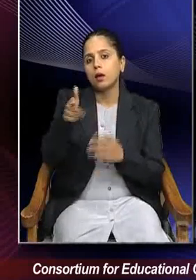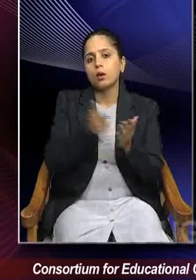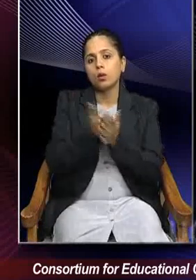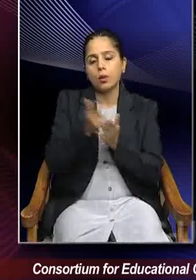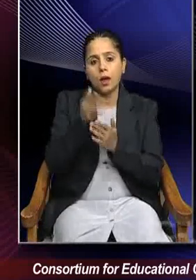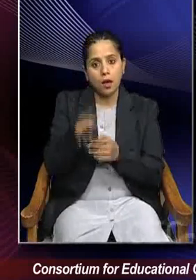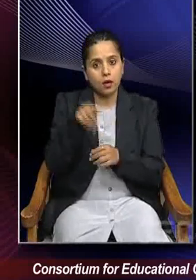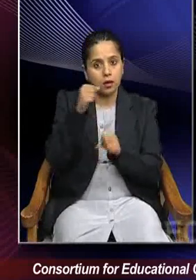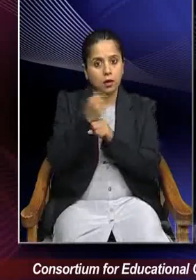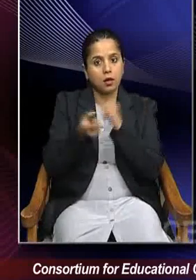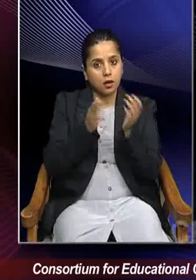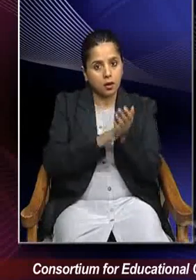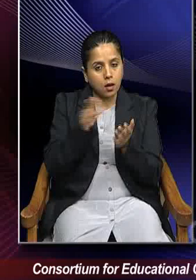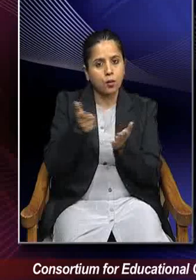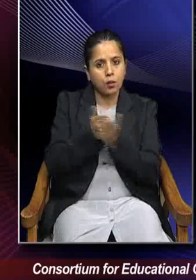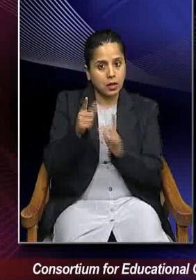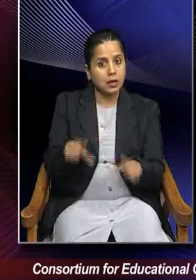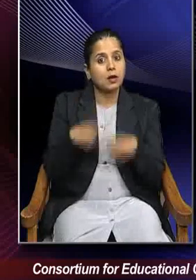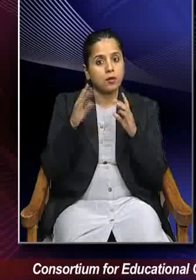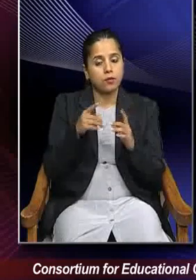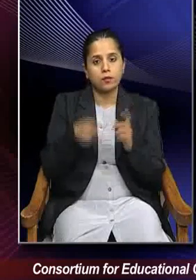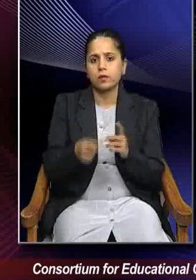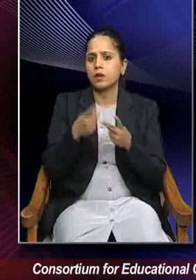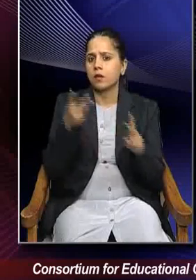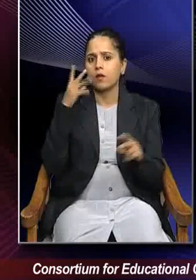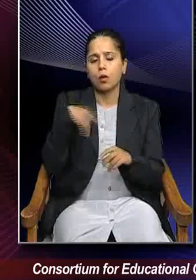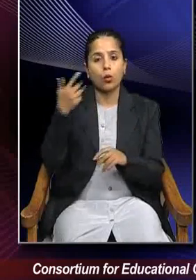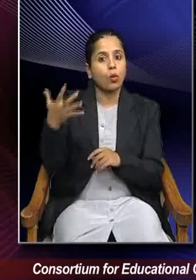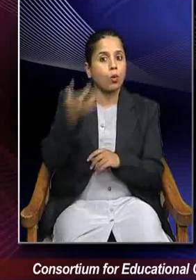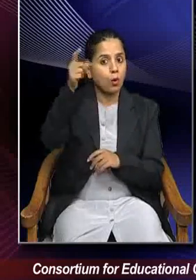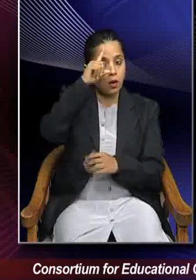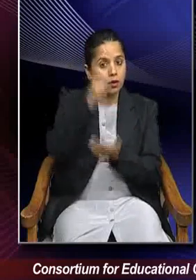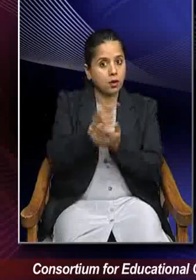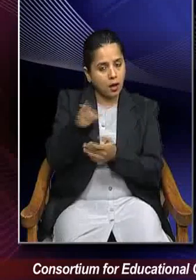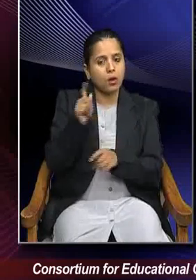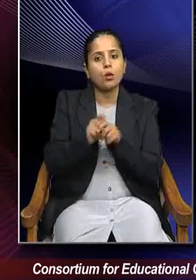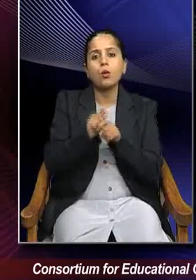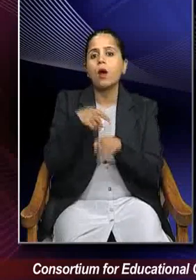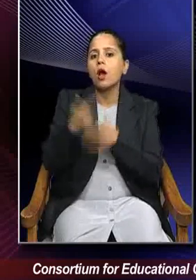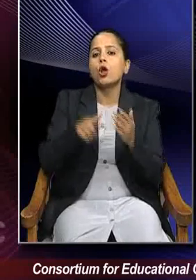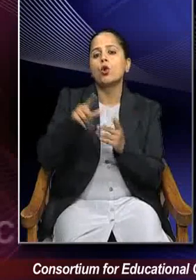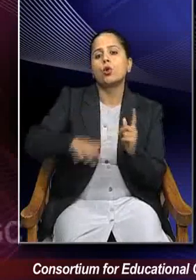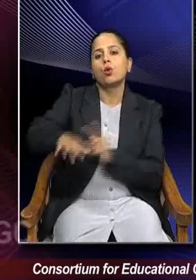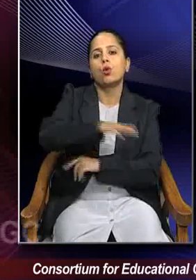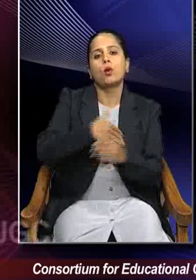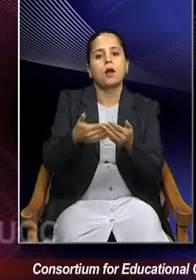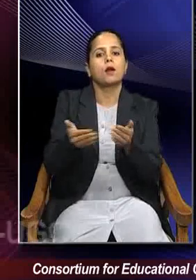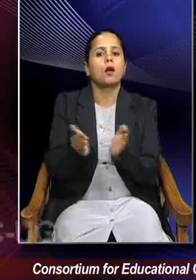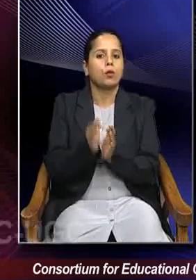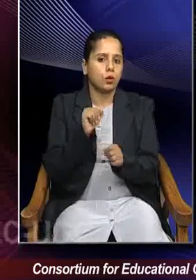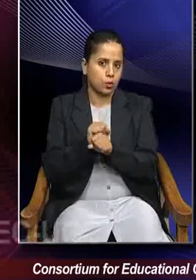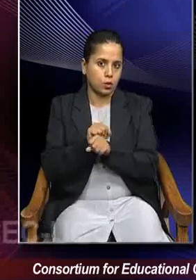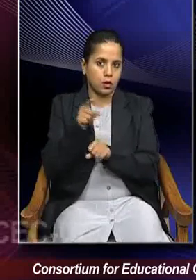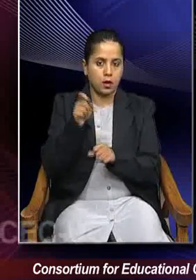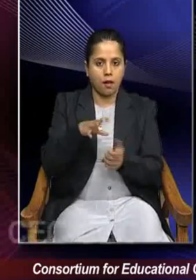Sabha in a village area, so the different stakeholders are working with the local community in the sense that they